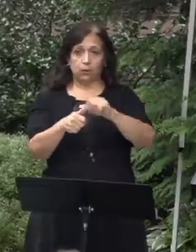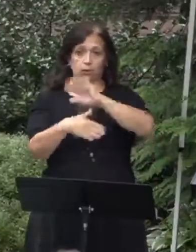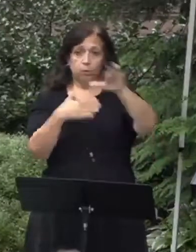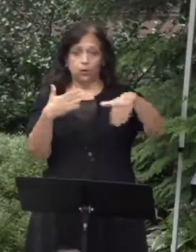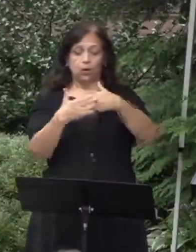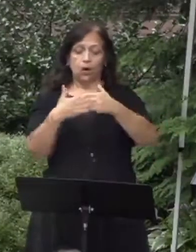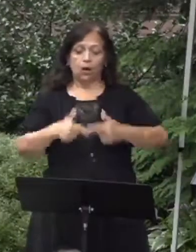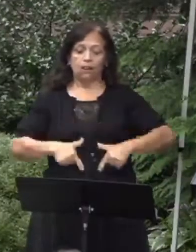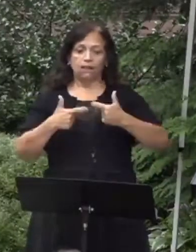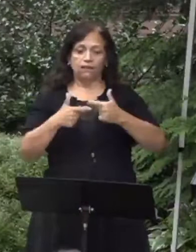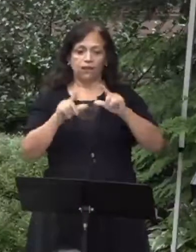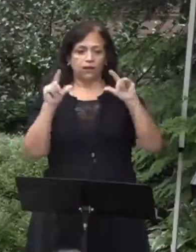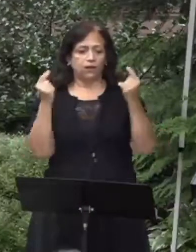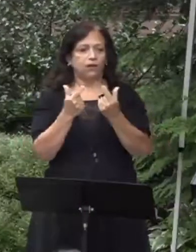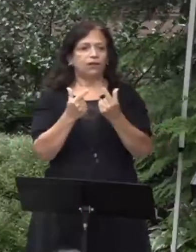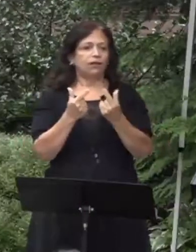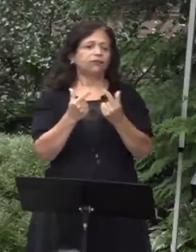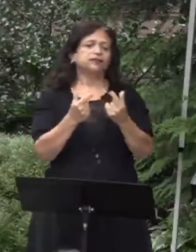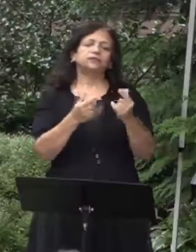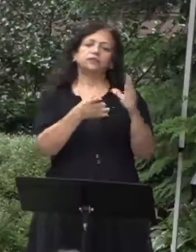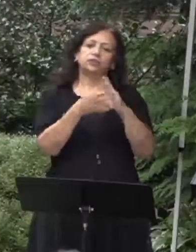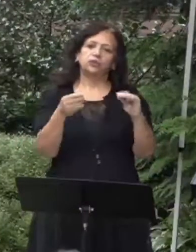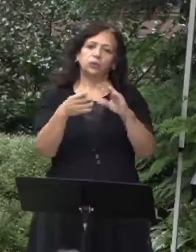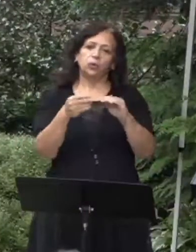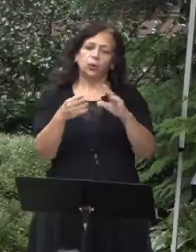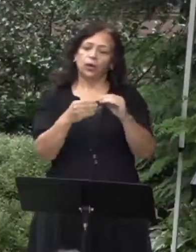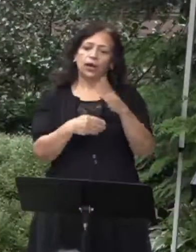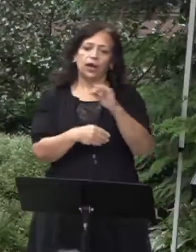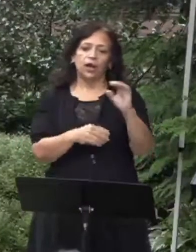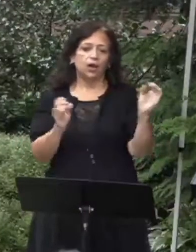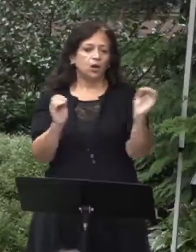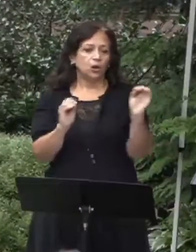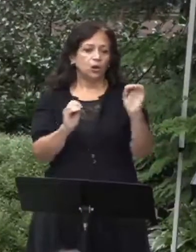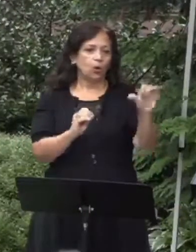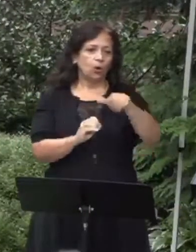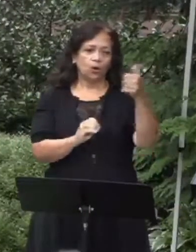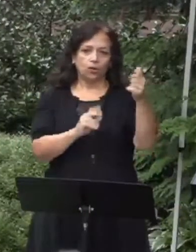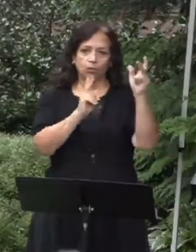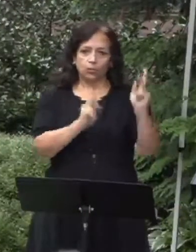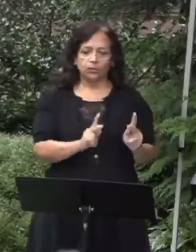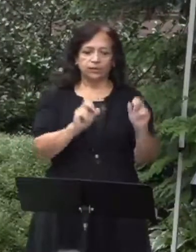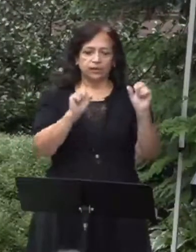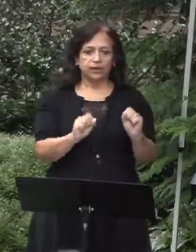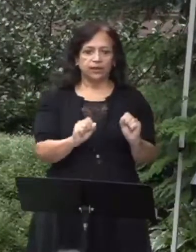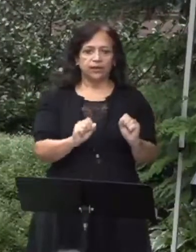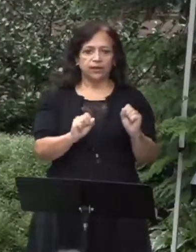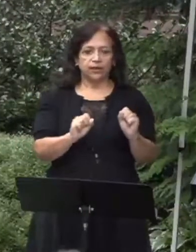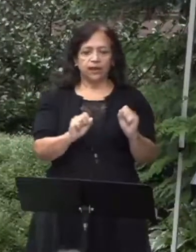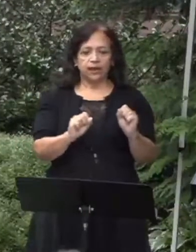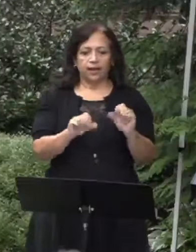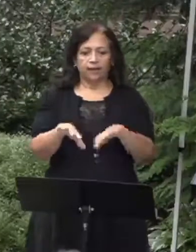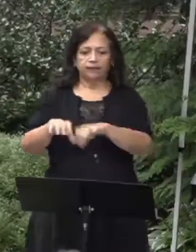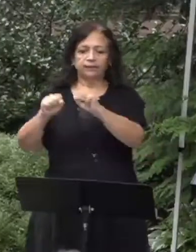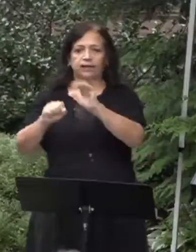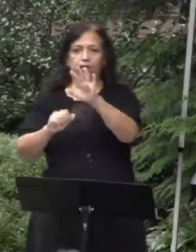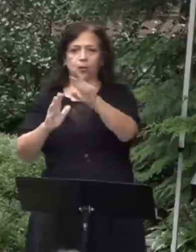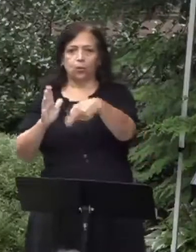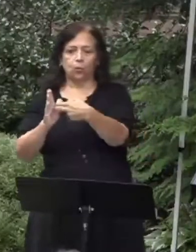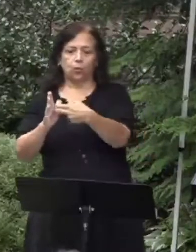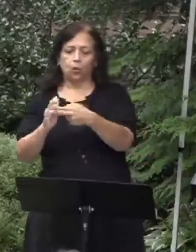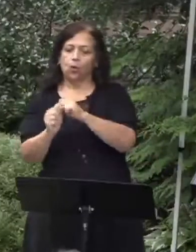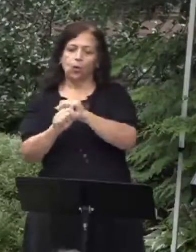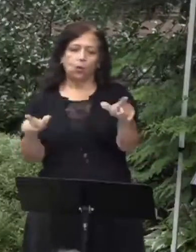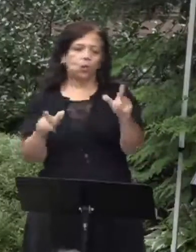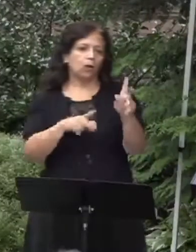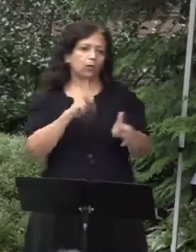a collective story and that no one else can play your part.